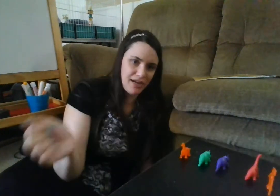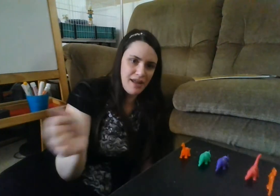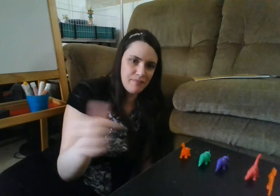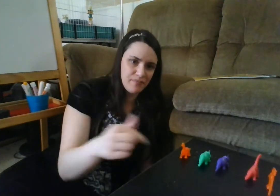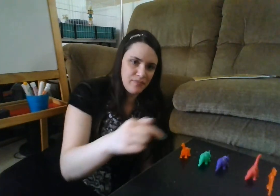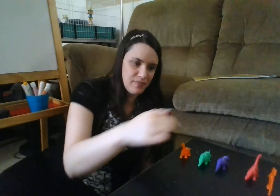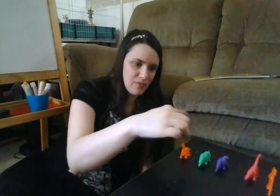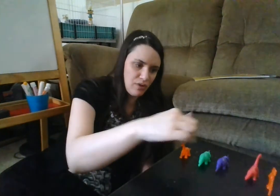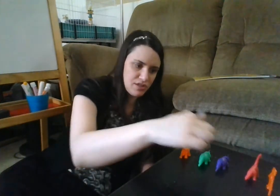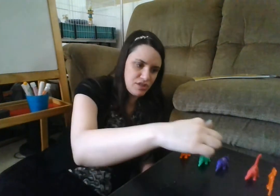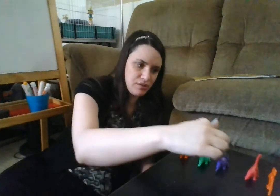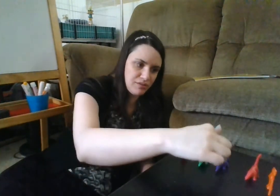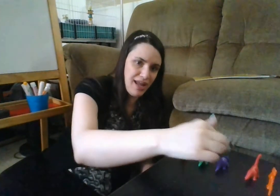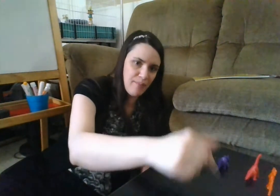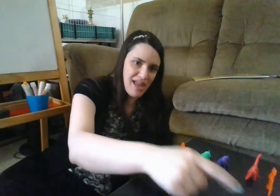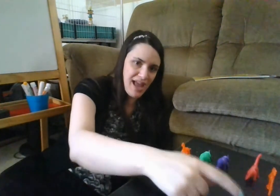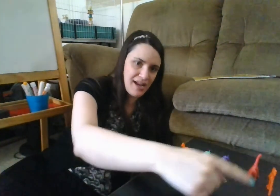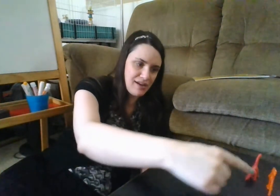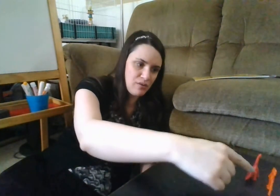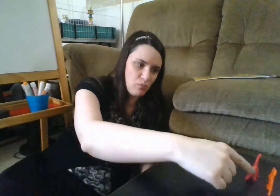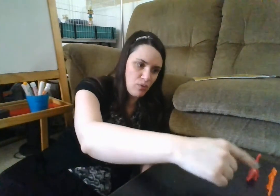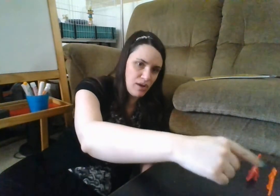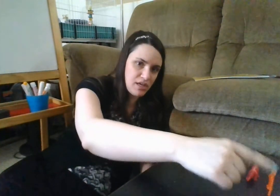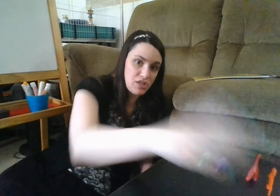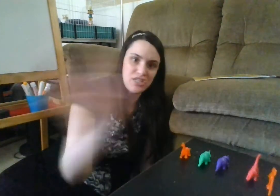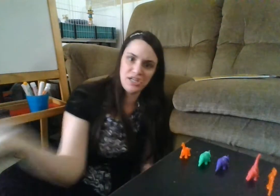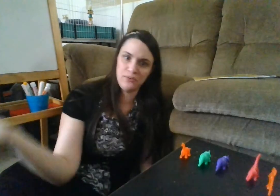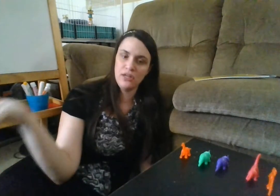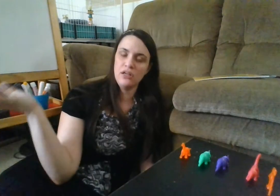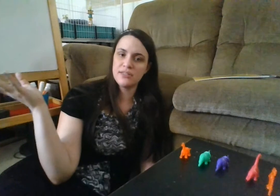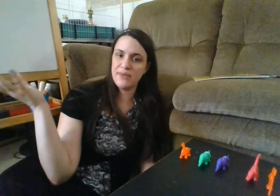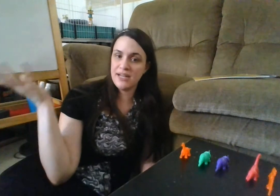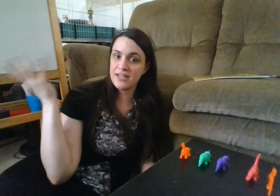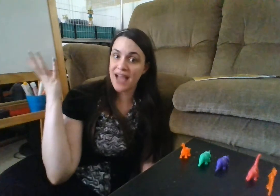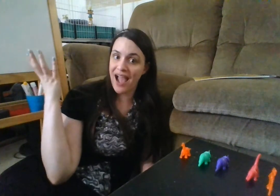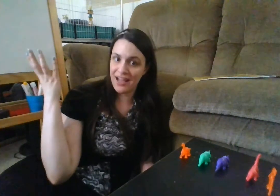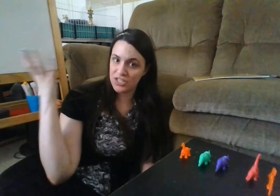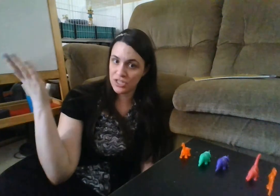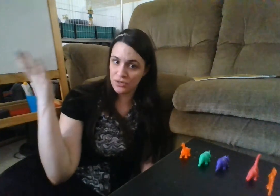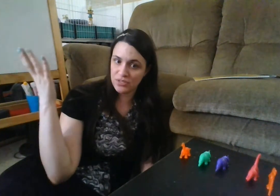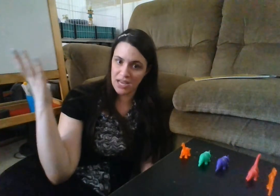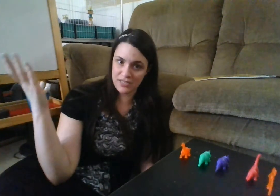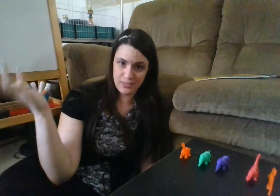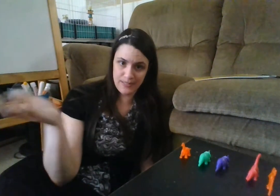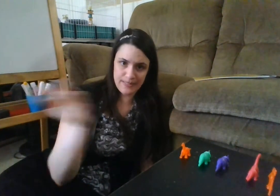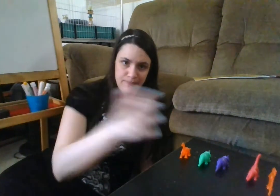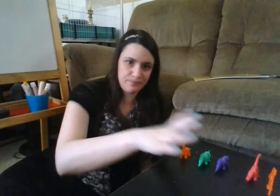3. 1, 2, 3, and we added 1, 2. So we needed to add 2 dinosaurs.